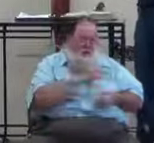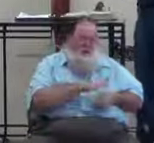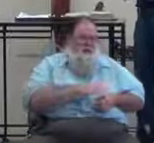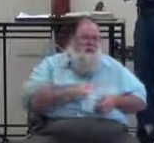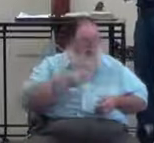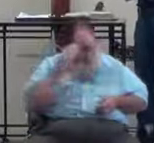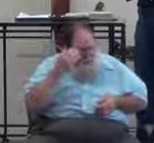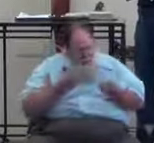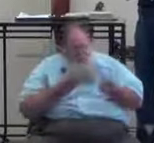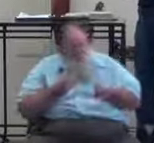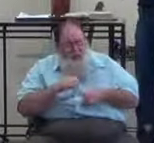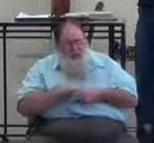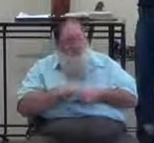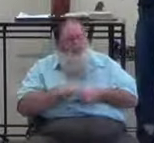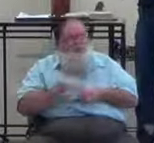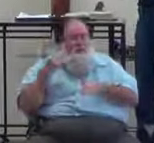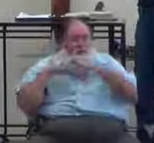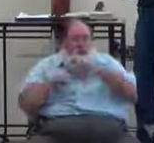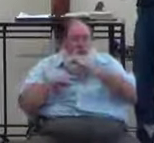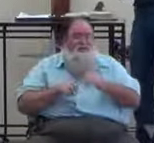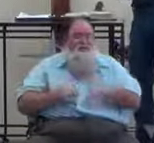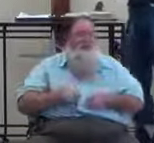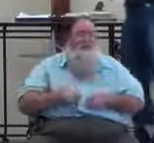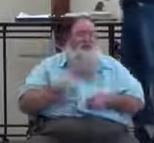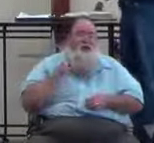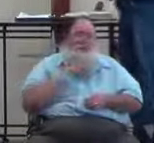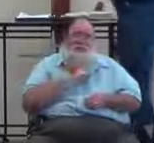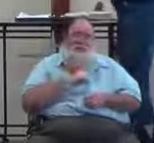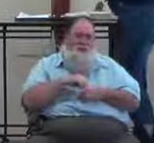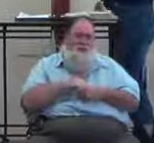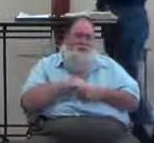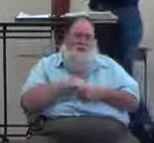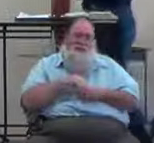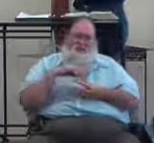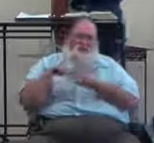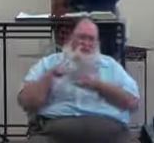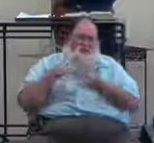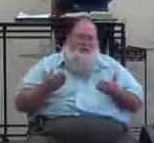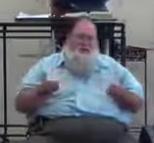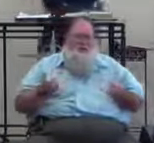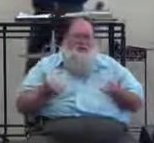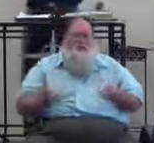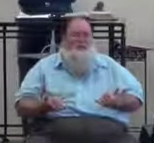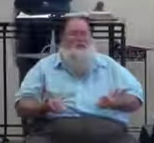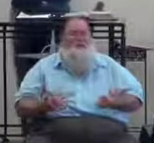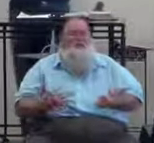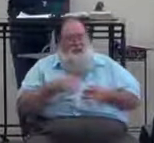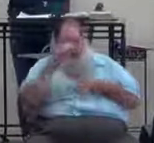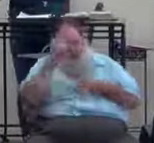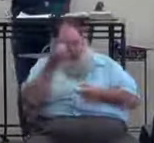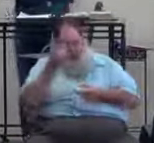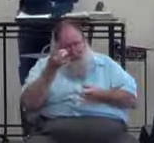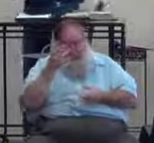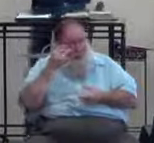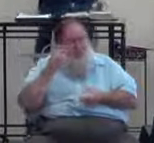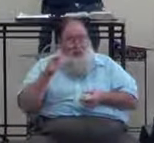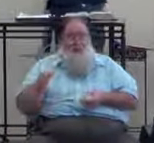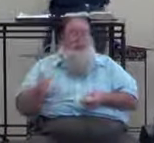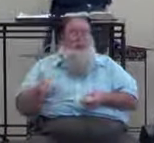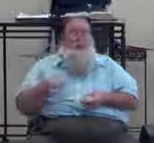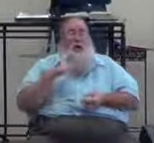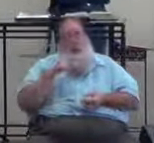watch it a lot, and Israel is really in the mix of things right now. So it'll be interesting to hear him talk